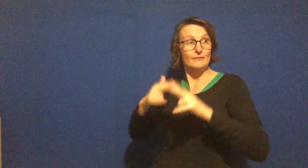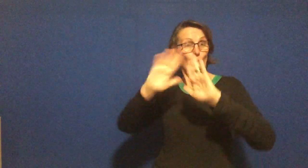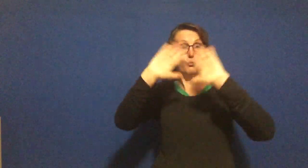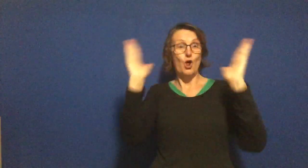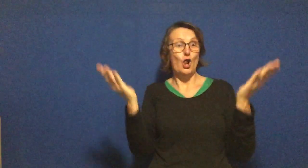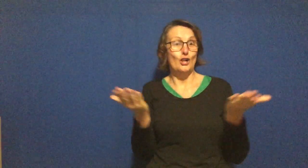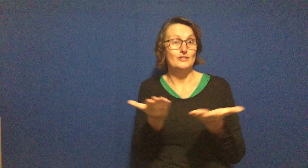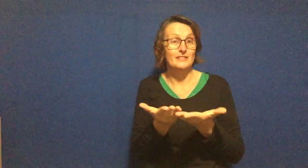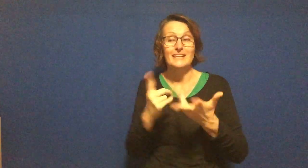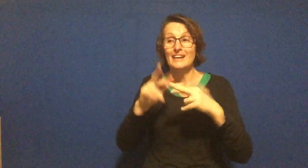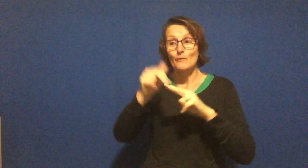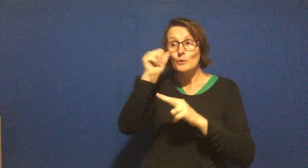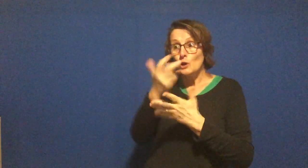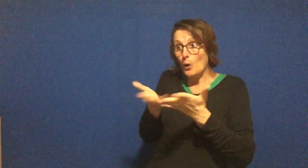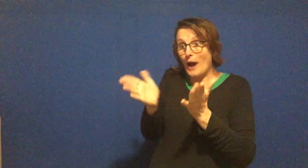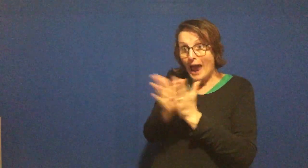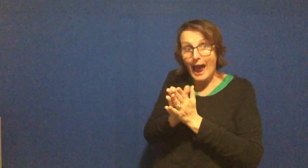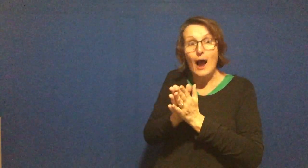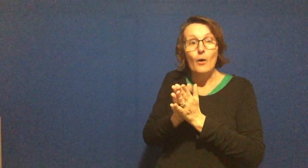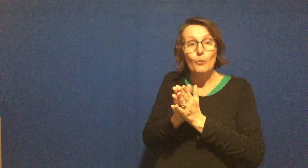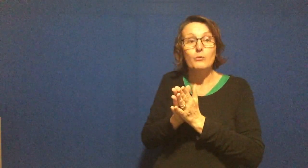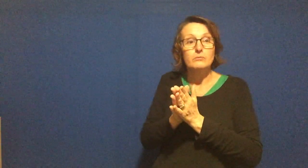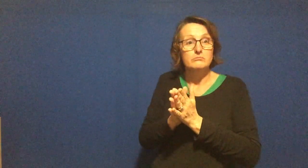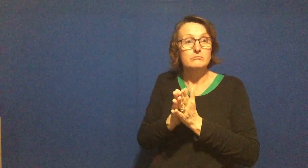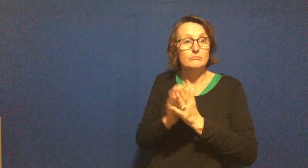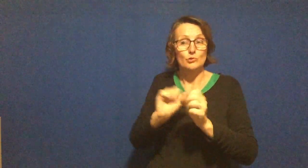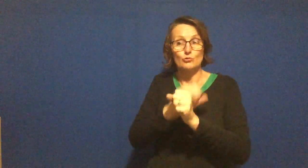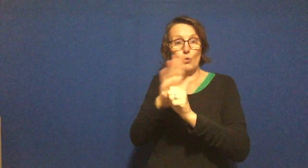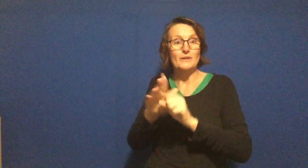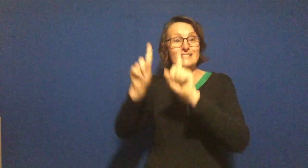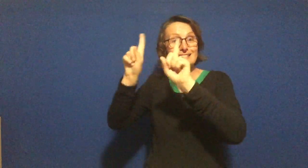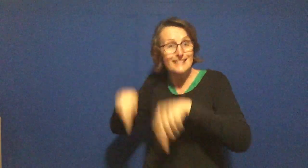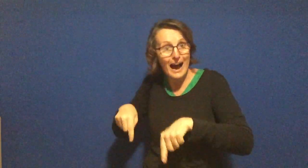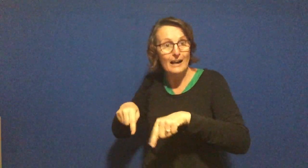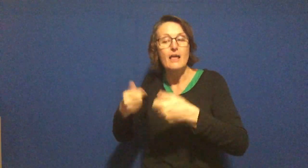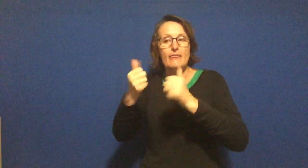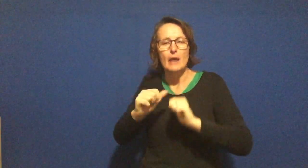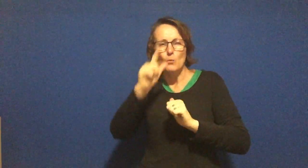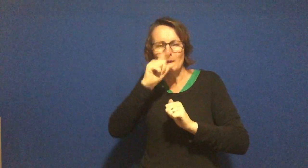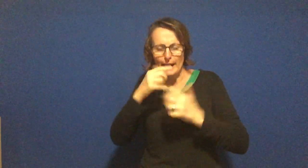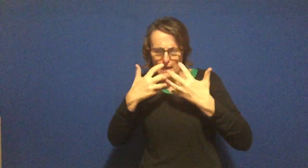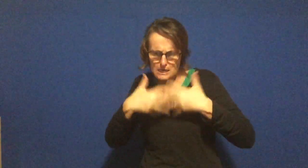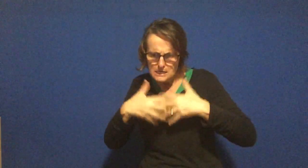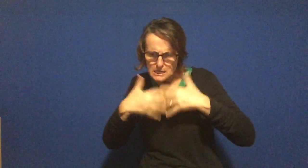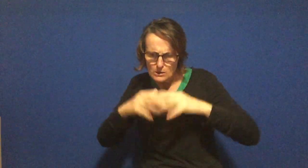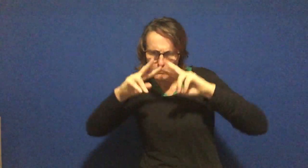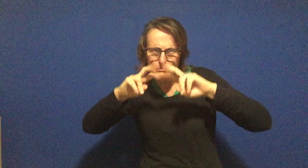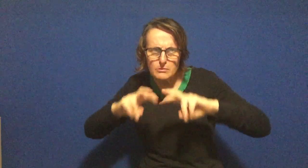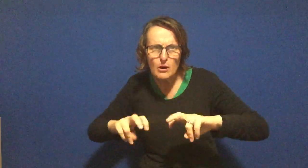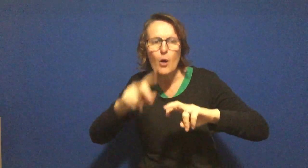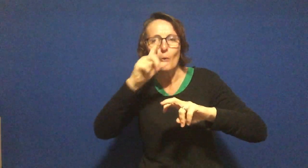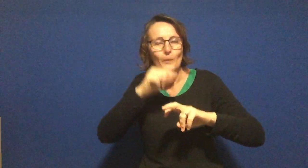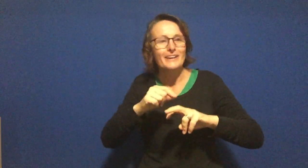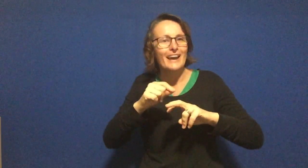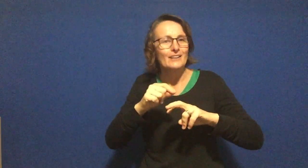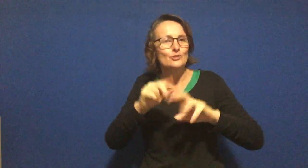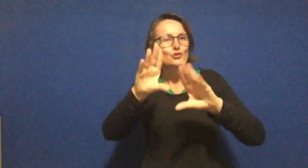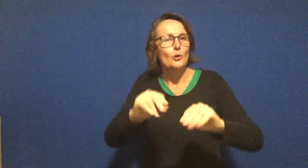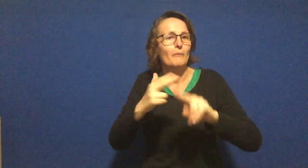if we know how this happened, then we should be able to understand this a bit further. We also should be able to understand the